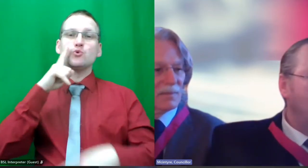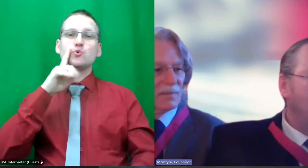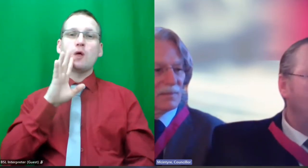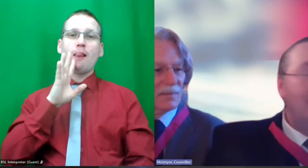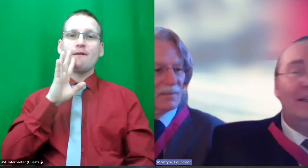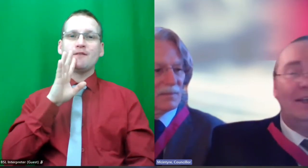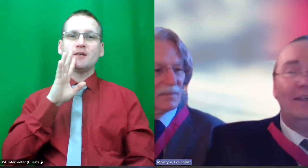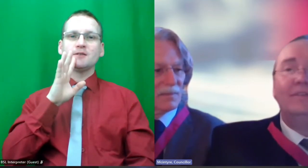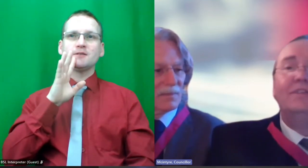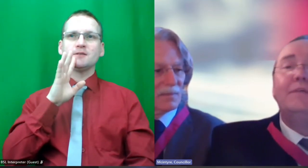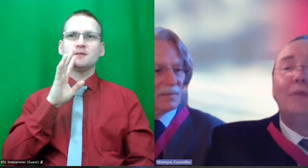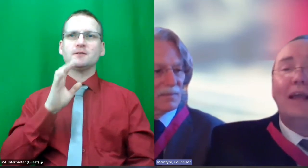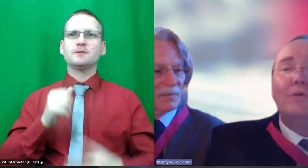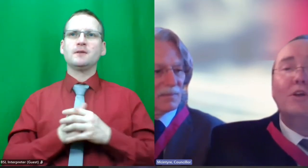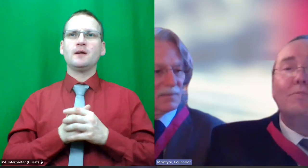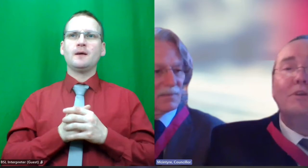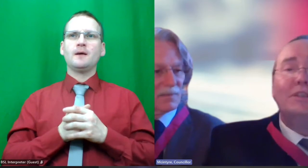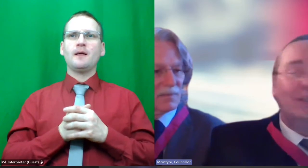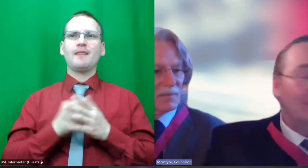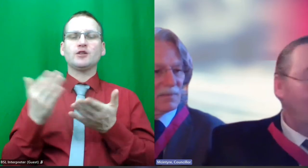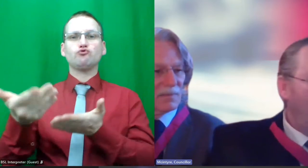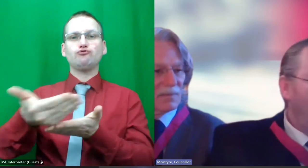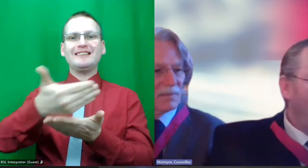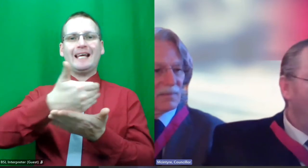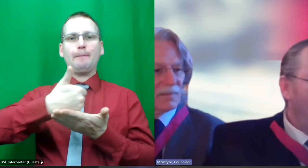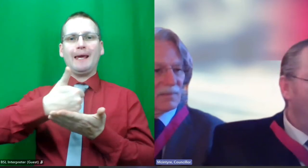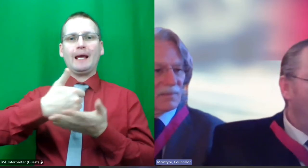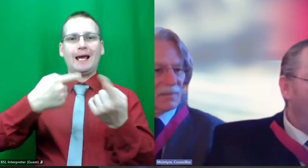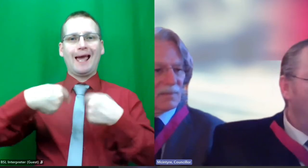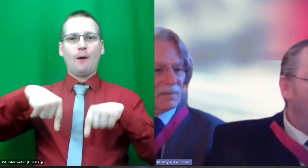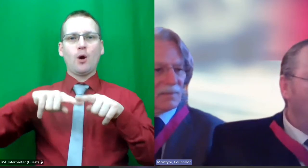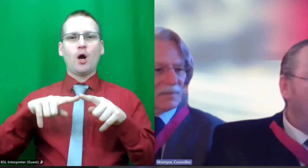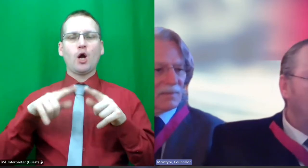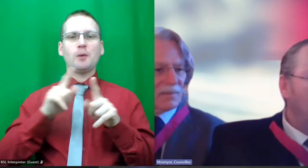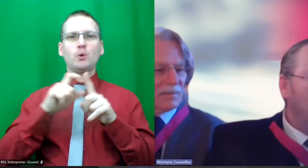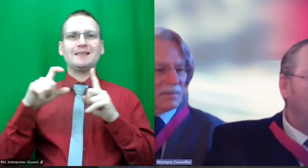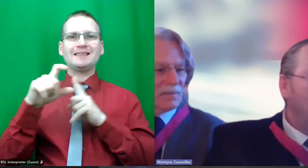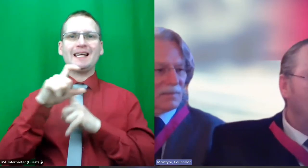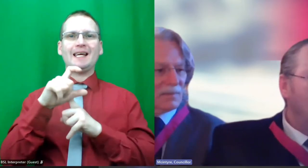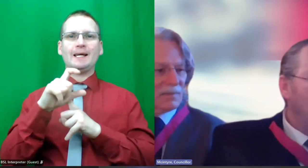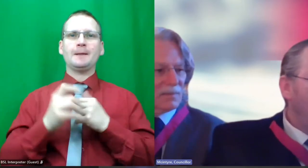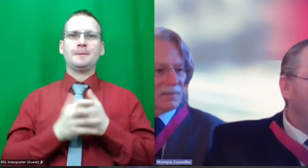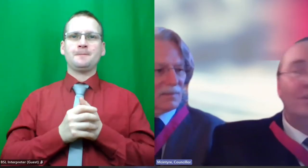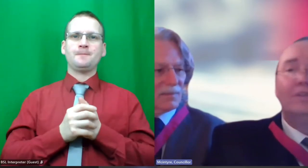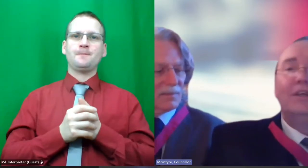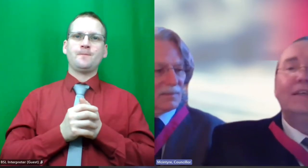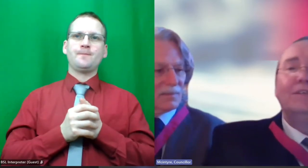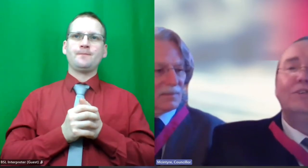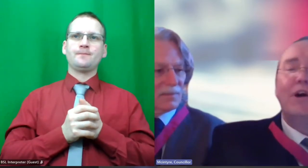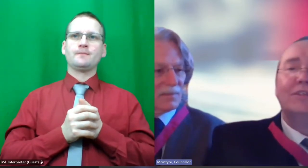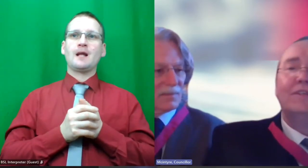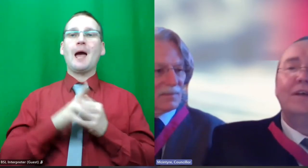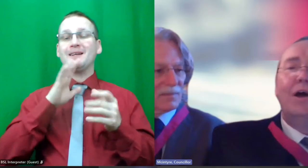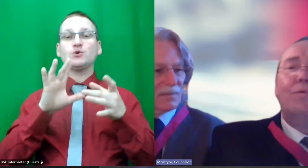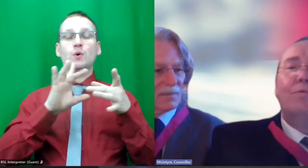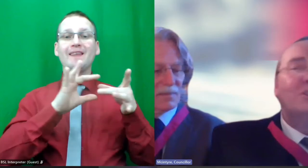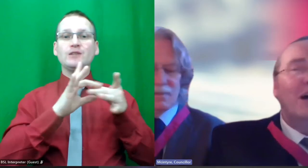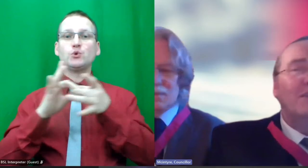called Redeeming Our Communities. I've been to the Together